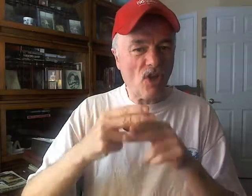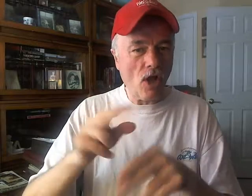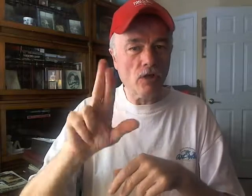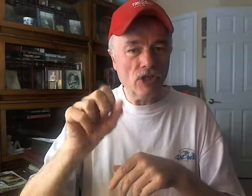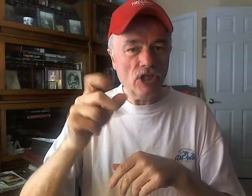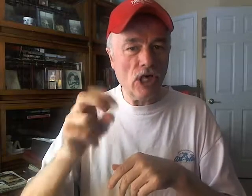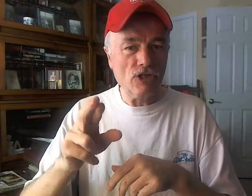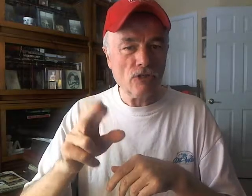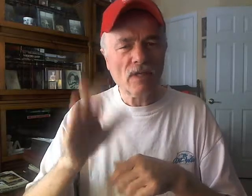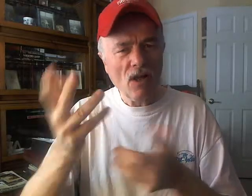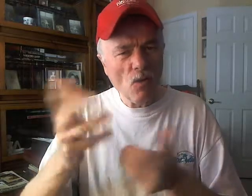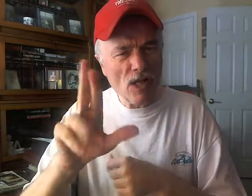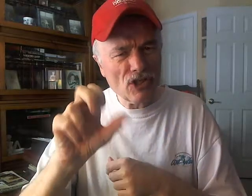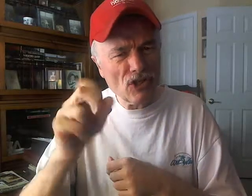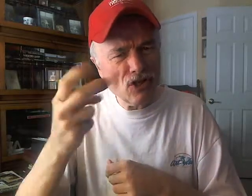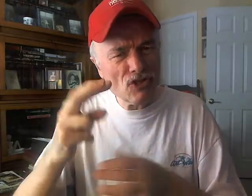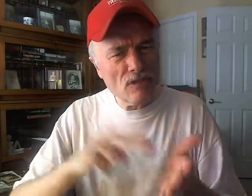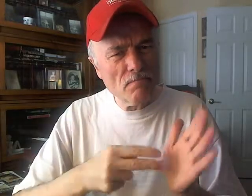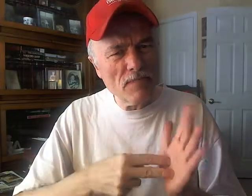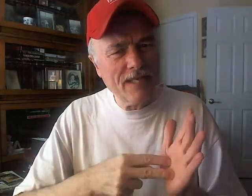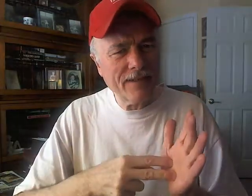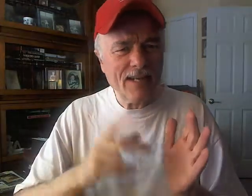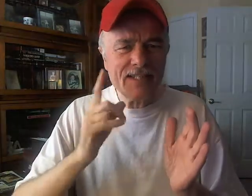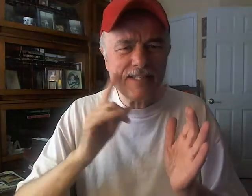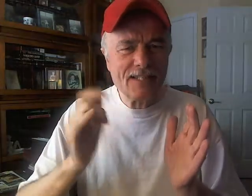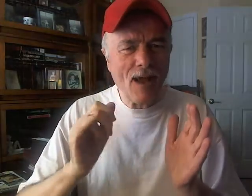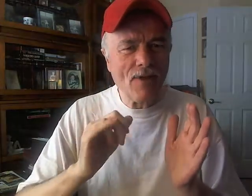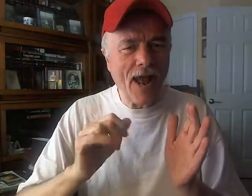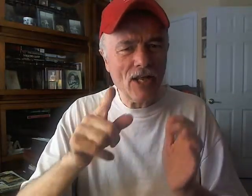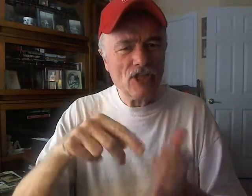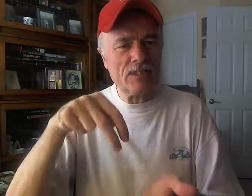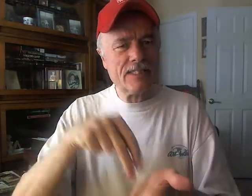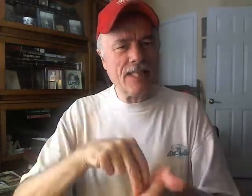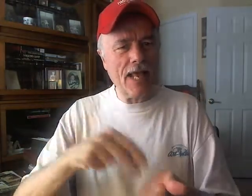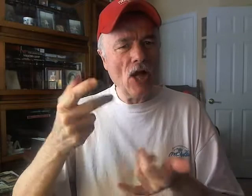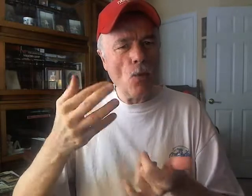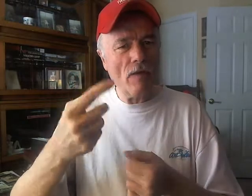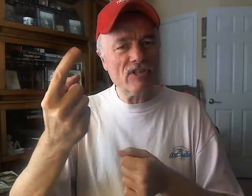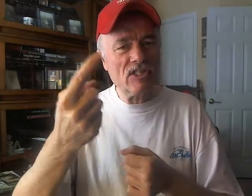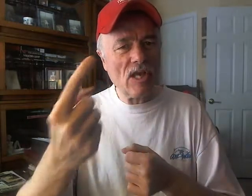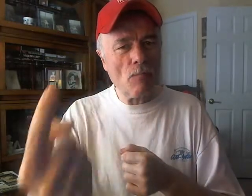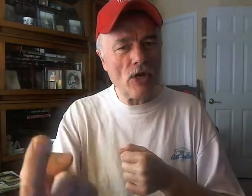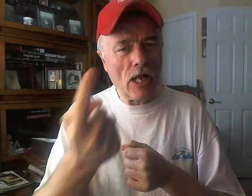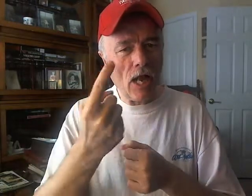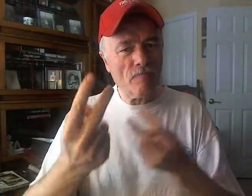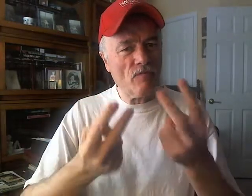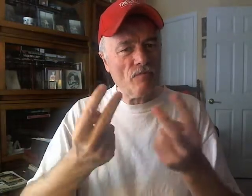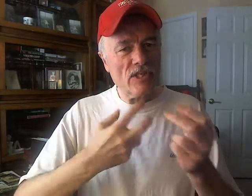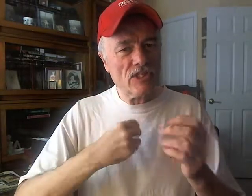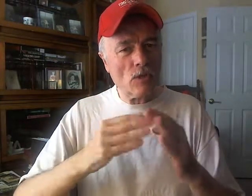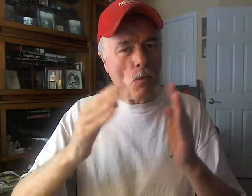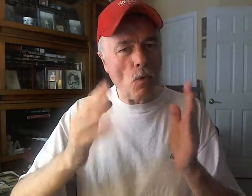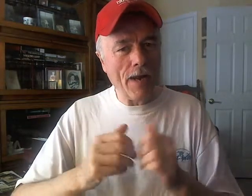car. Because you see me, it sounded like you stayed with somebody come to visit the White